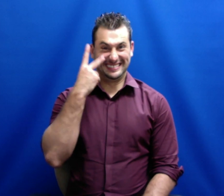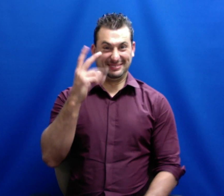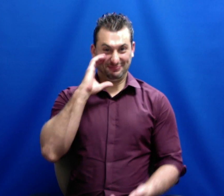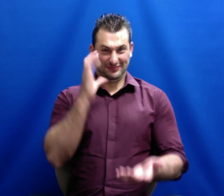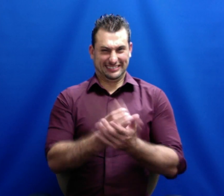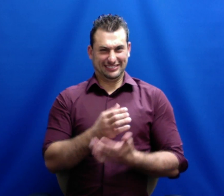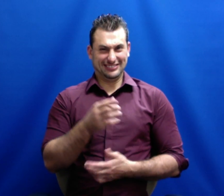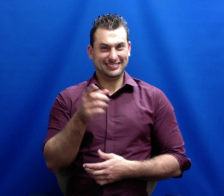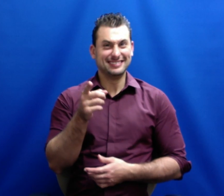What do you see?